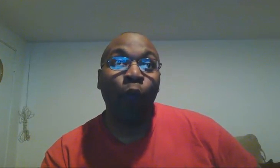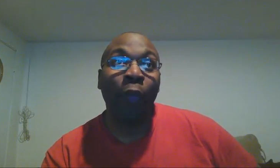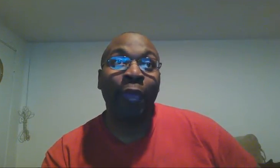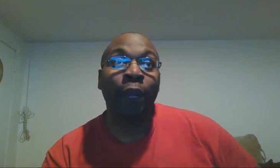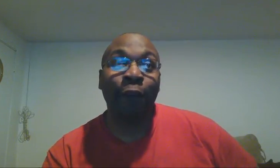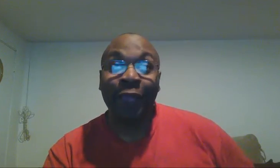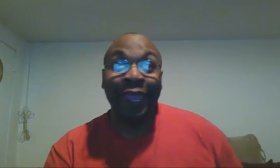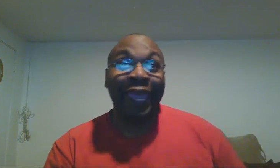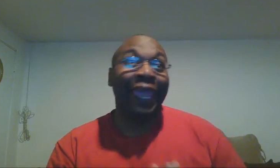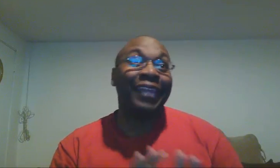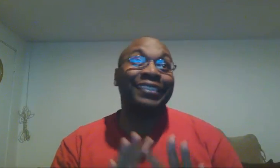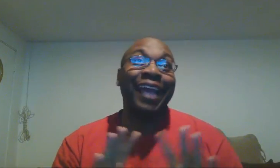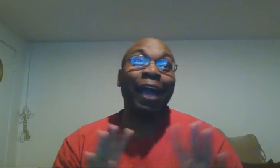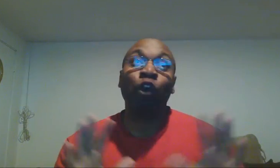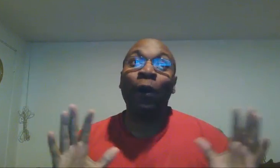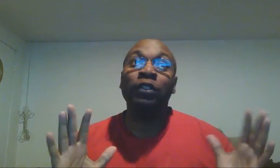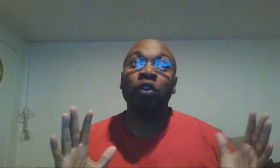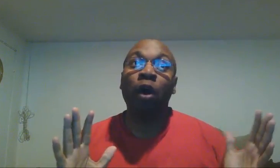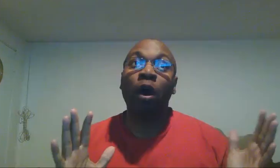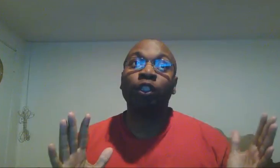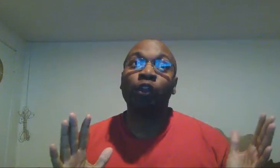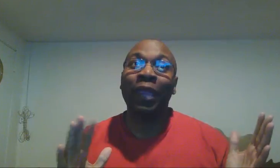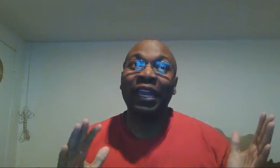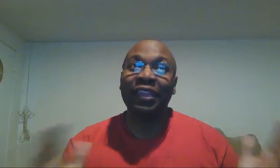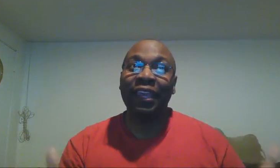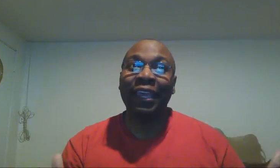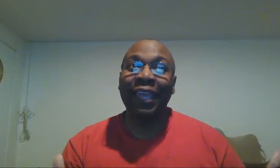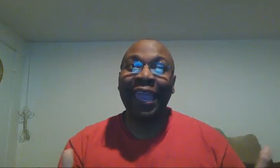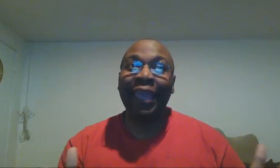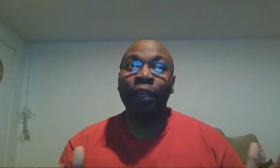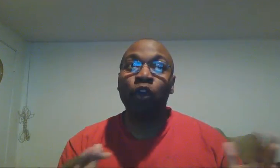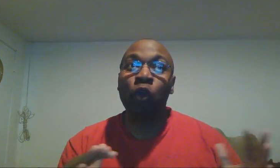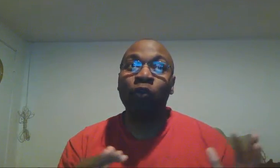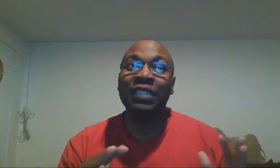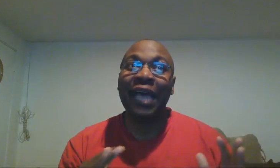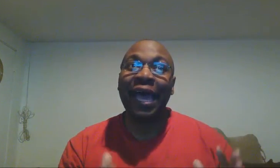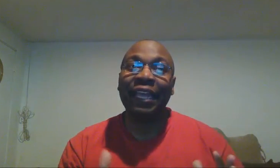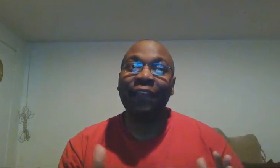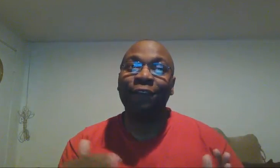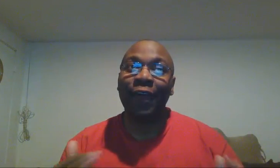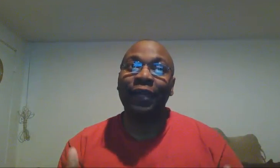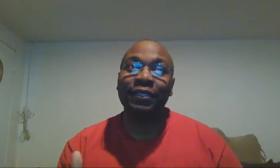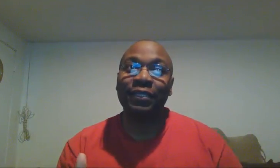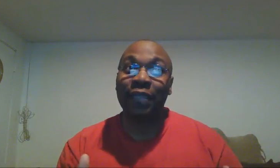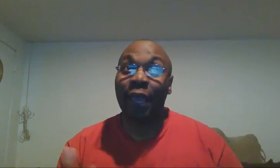where it is not going to cost you anything and no side effects at all.